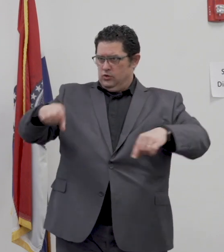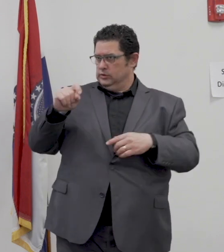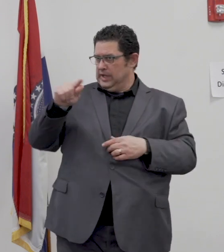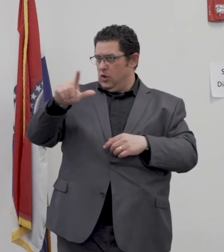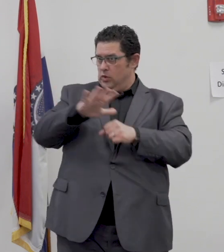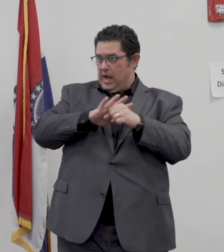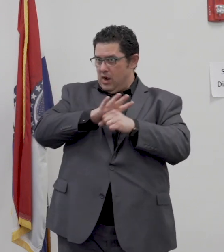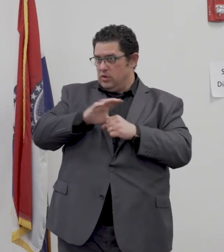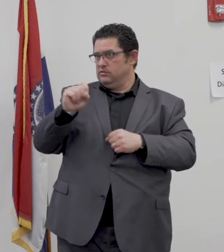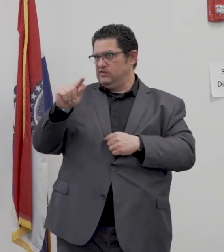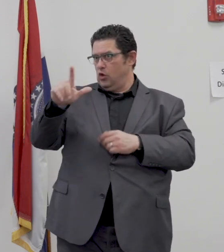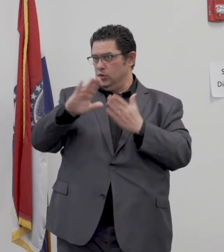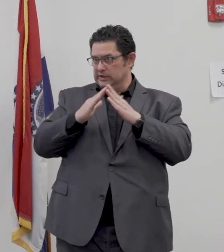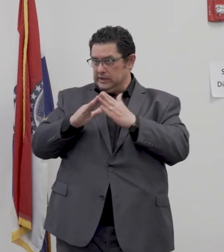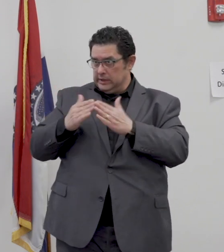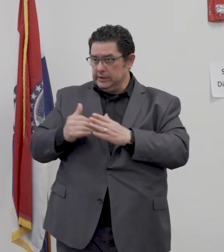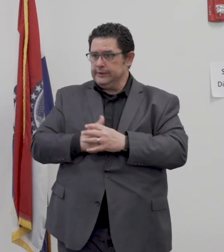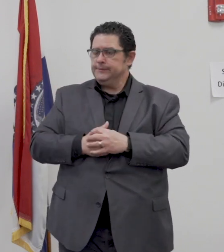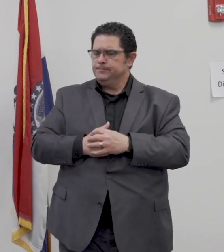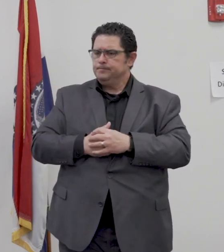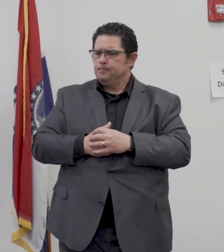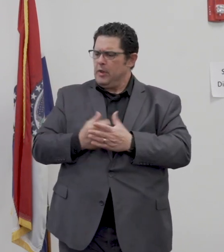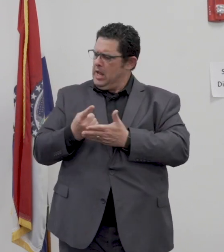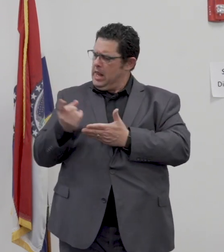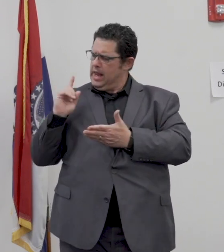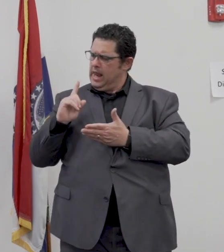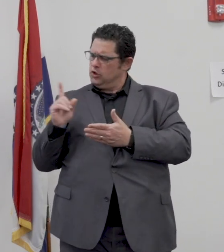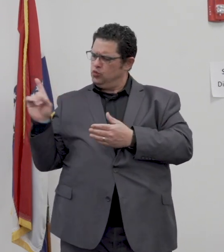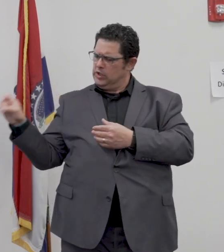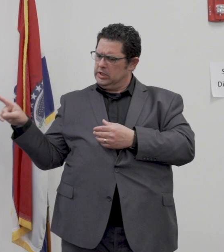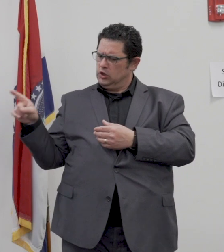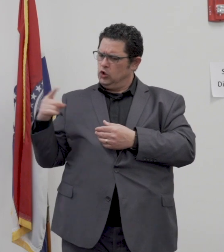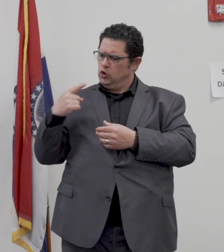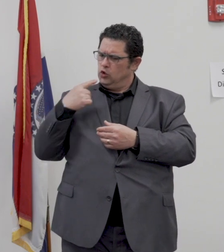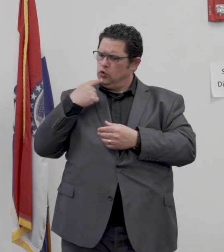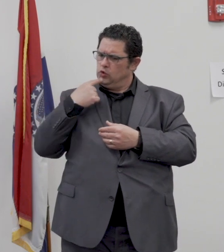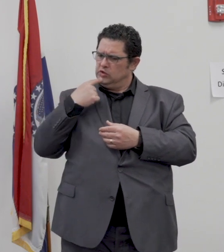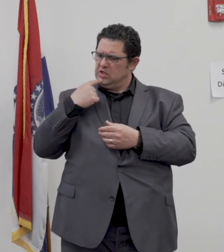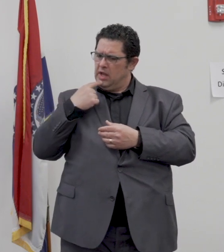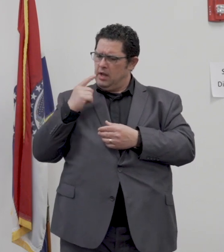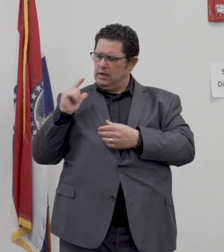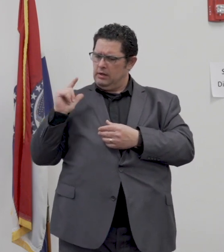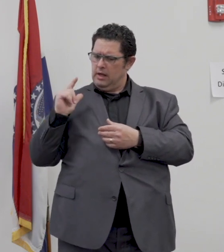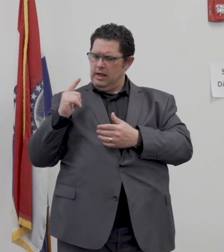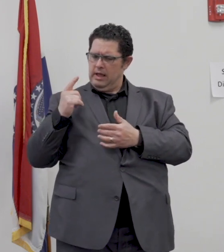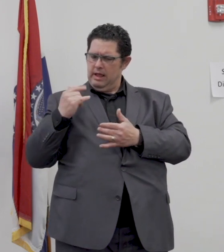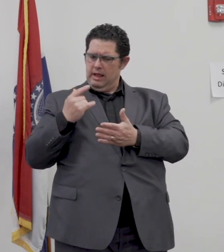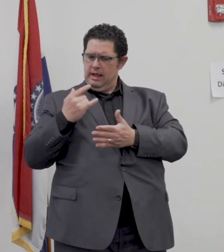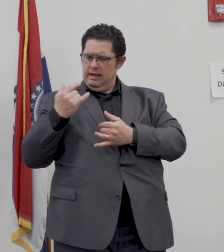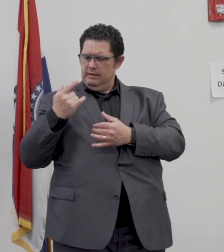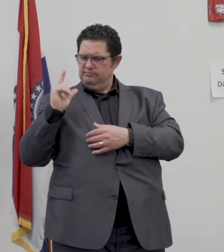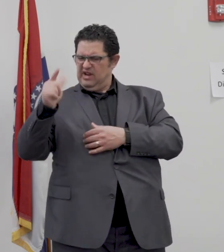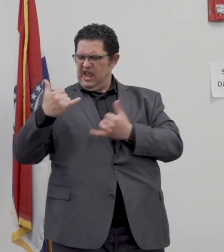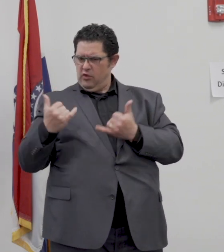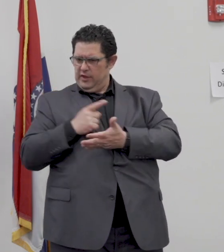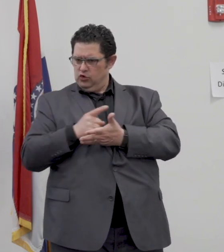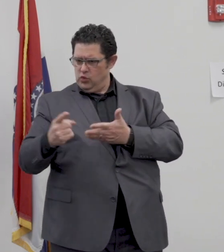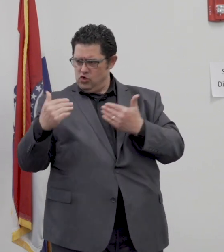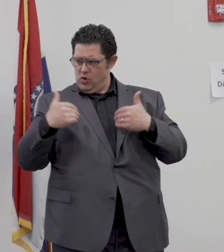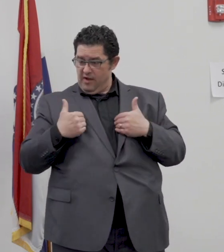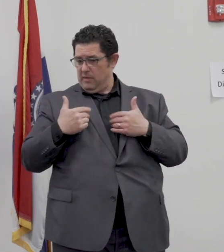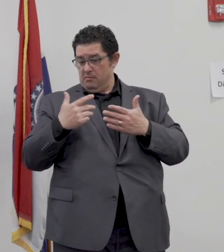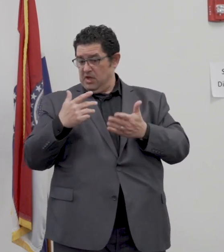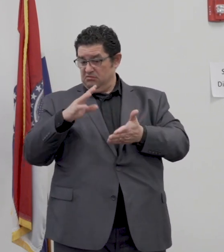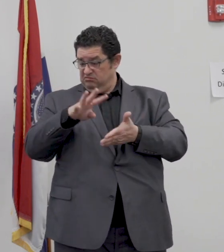County and St. Louis City. Last week you said that you thought maybe late this week you could have a specific timeline. Is Yes. that still kind of?